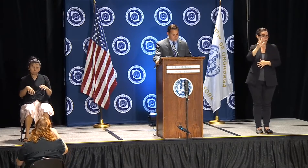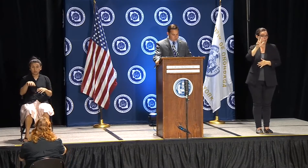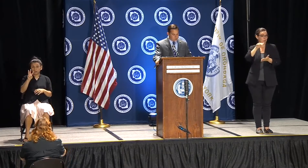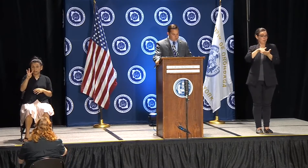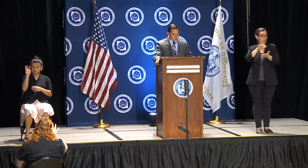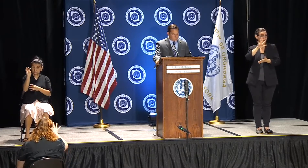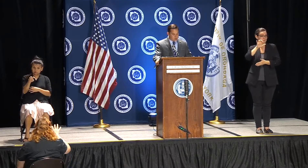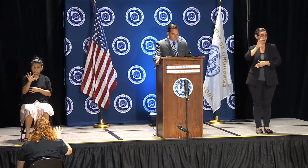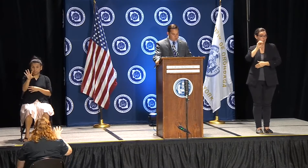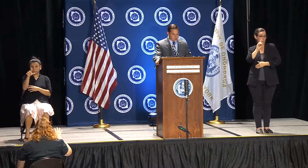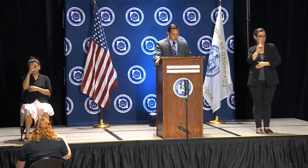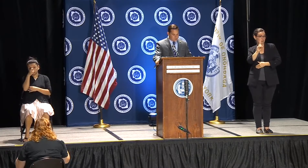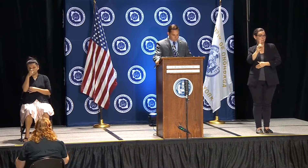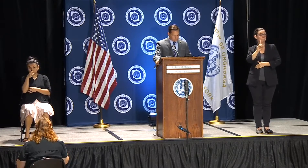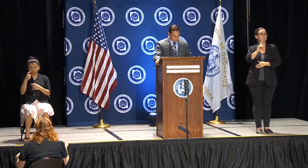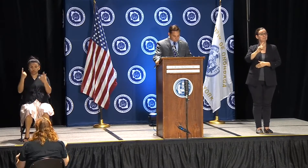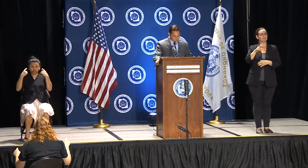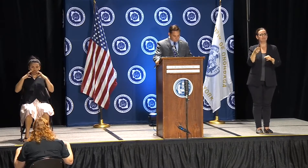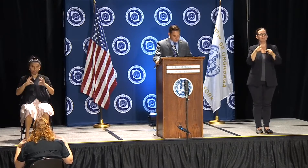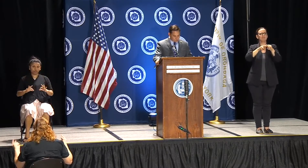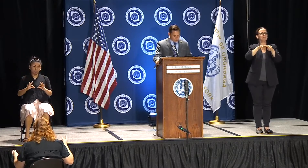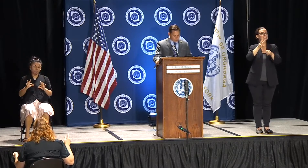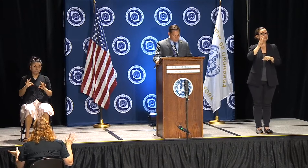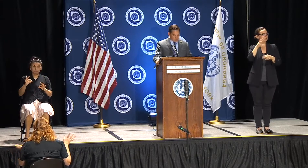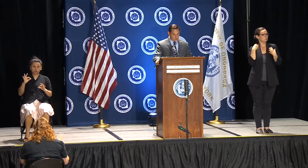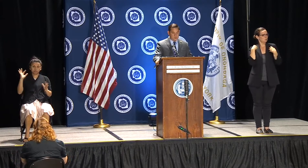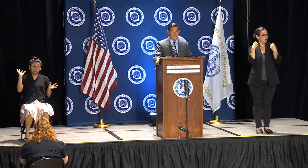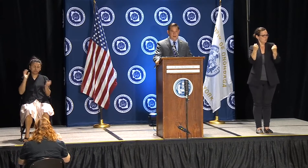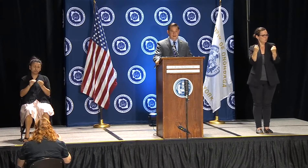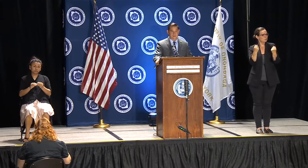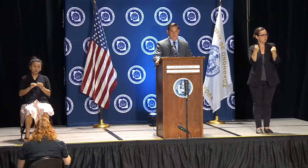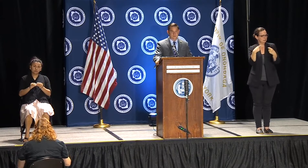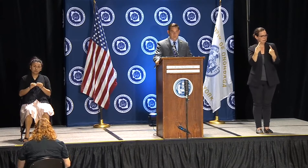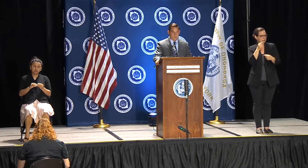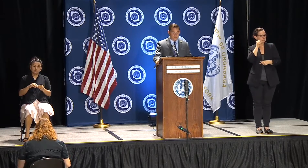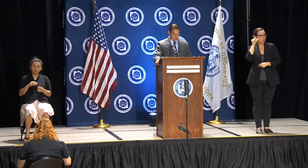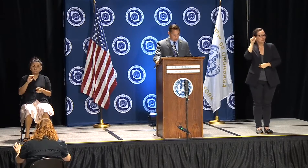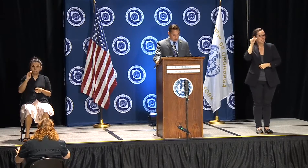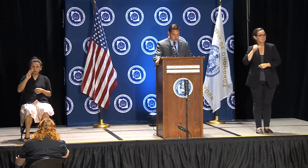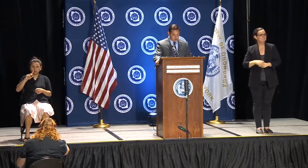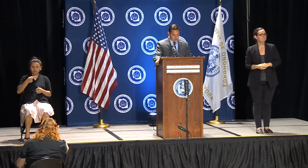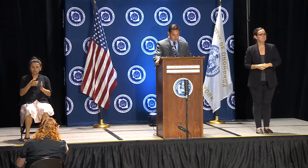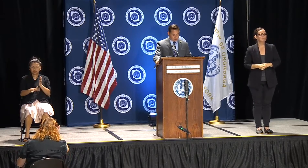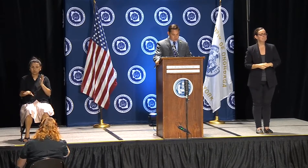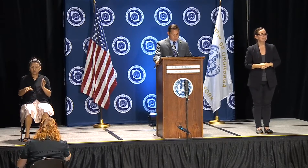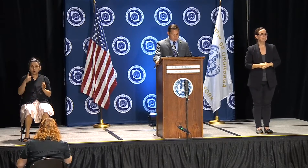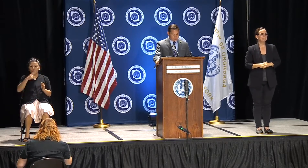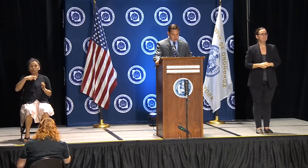yesterday. Looking at who's been impacted by COVID,